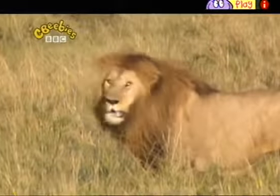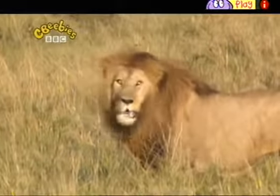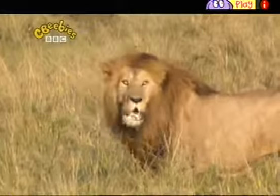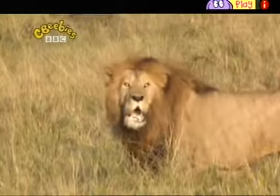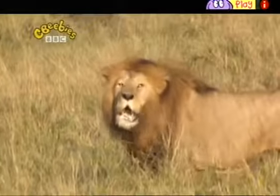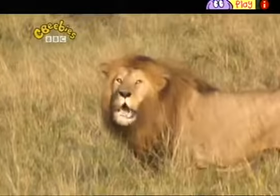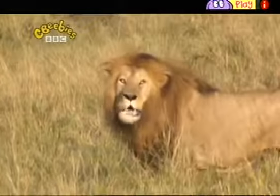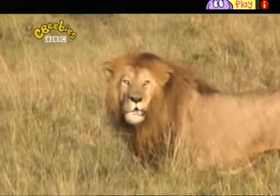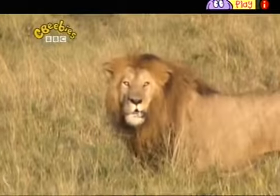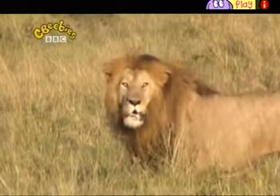Roar, roar.